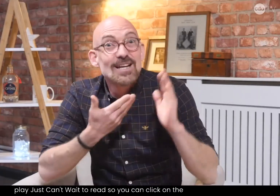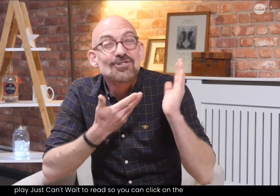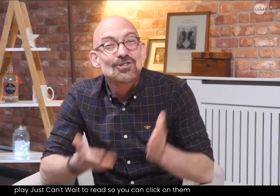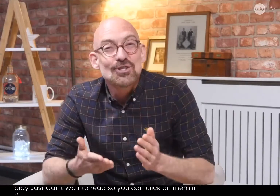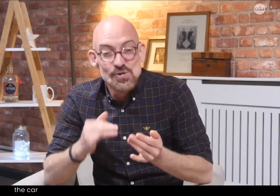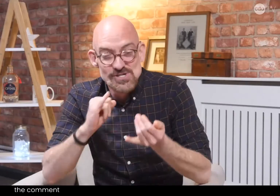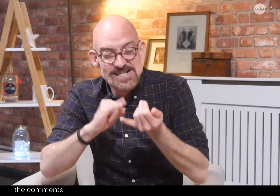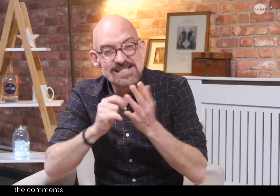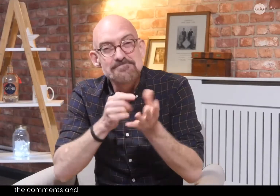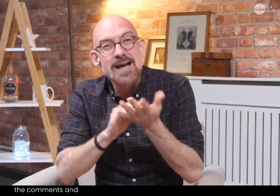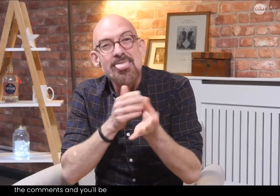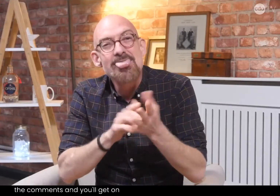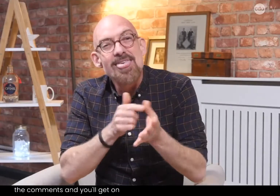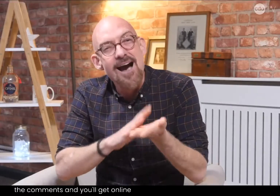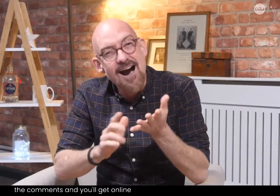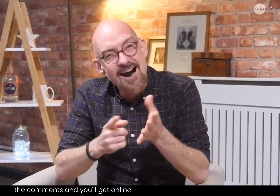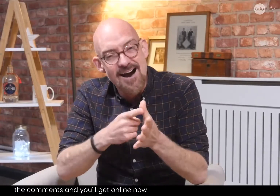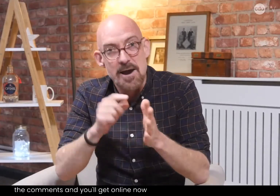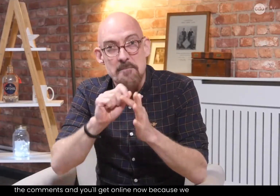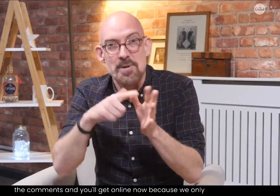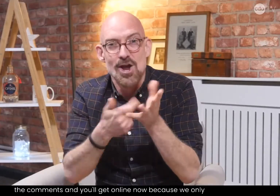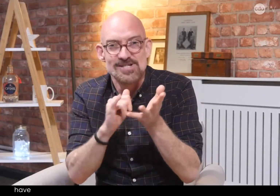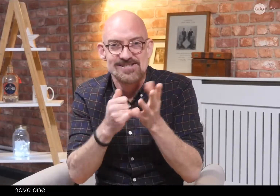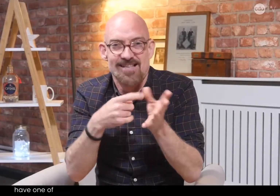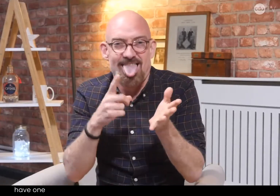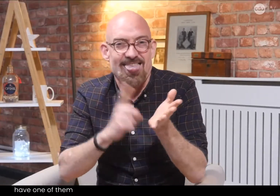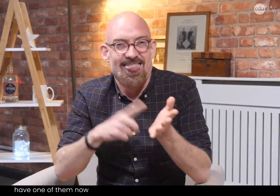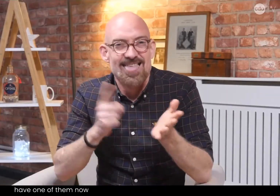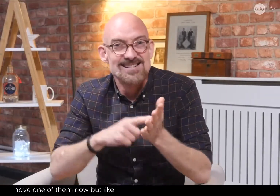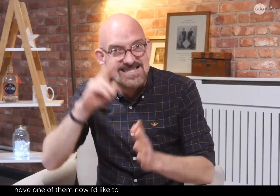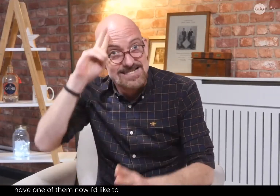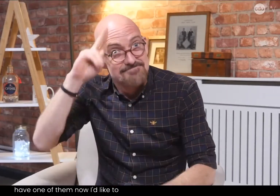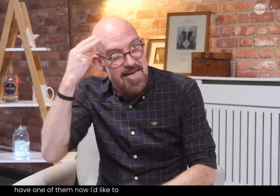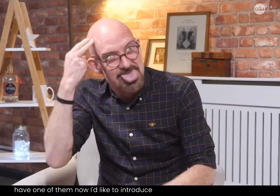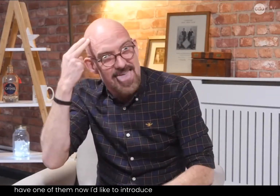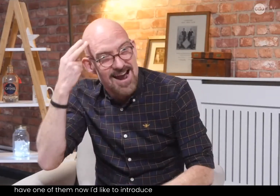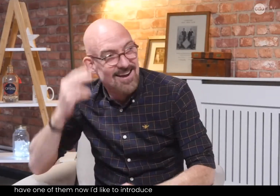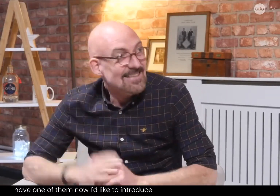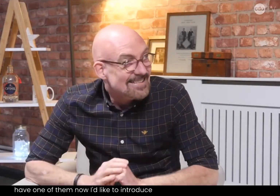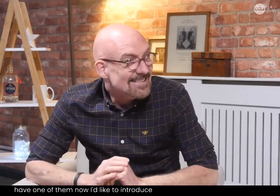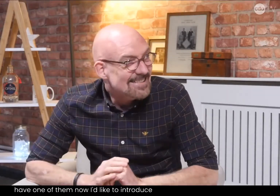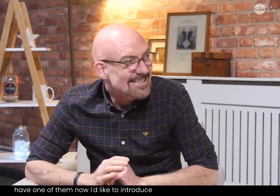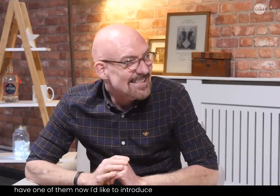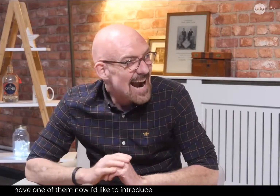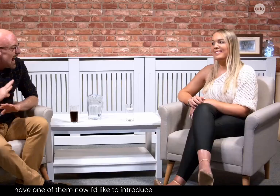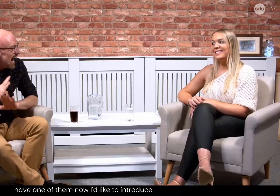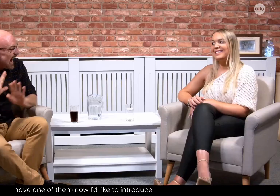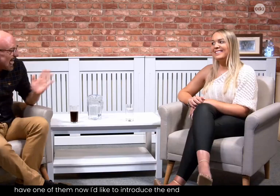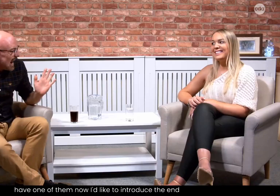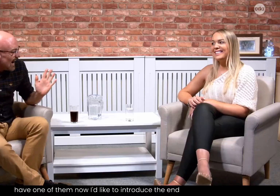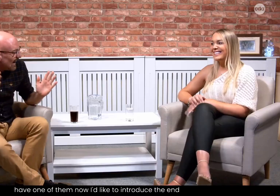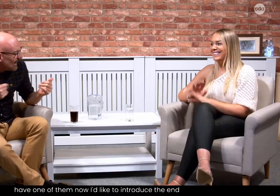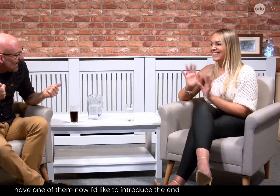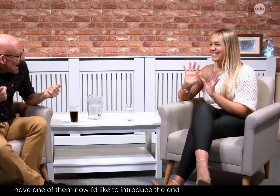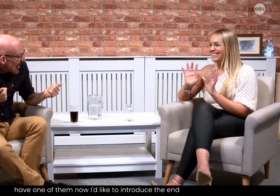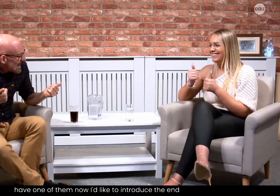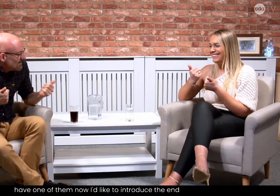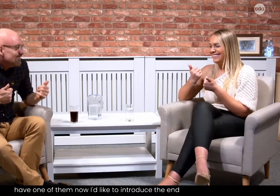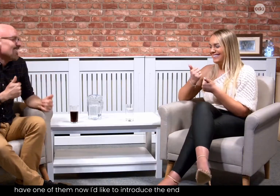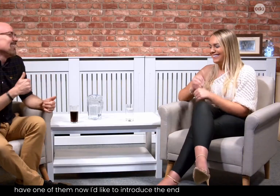join by Zoom. But now I'd like to introduce you to Samantha Pearsall. So hello, Samantha.